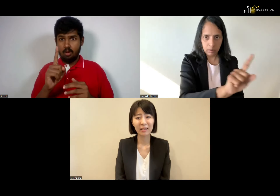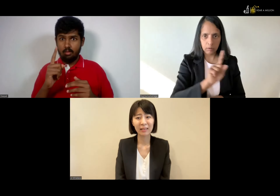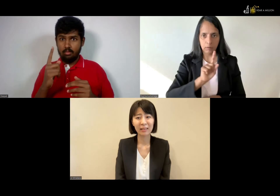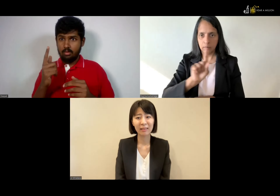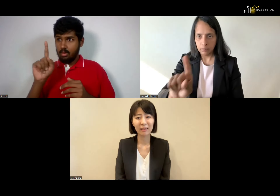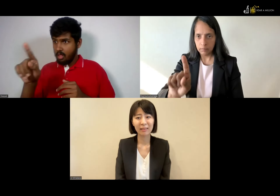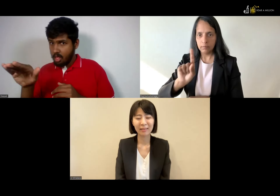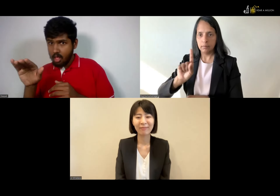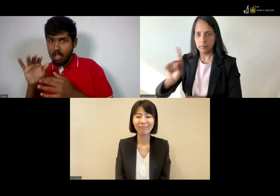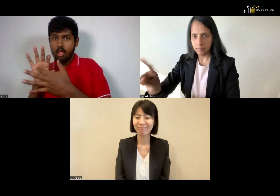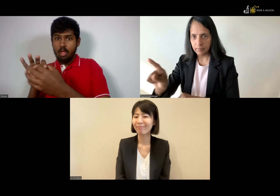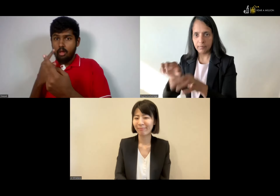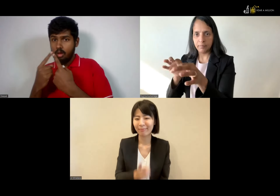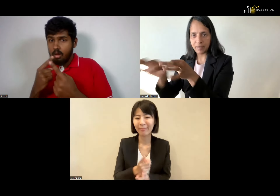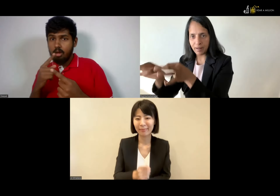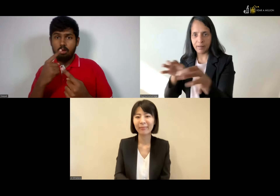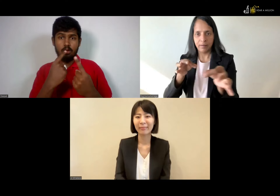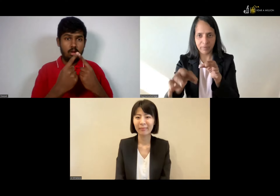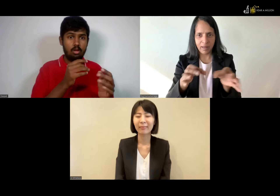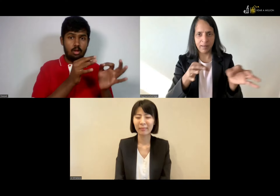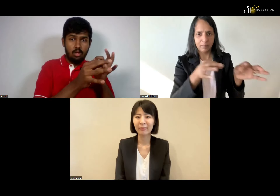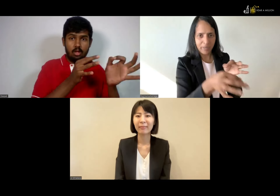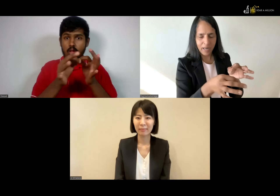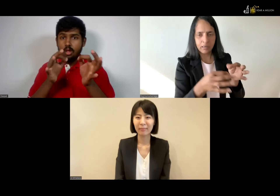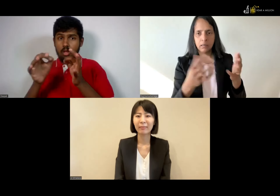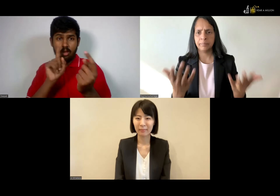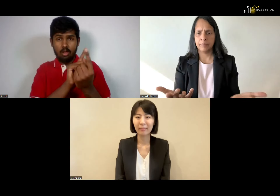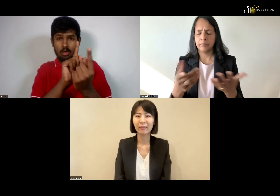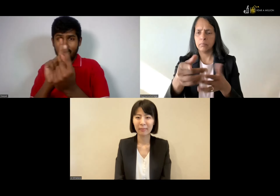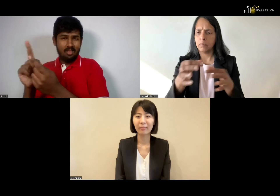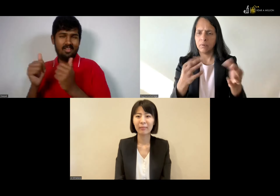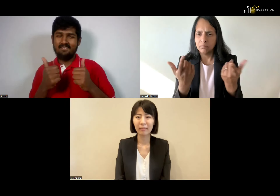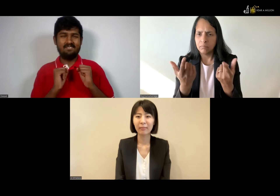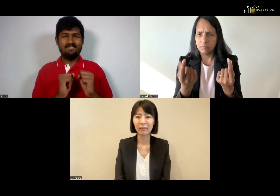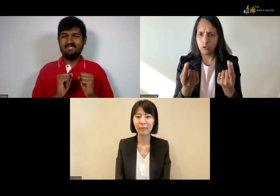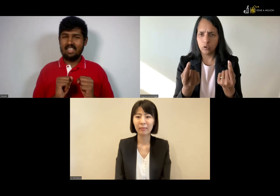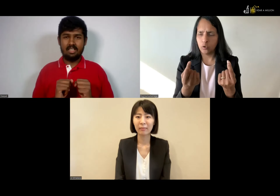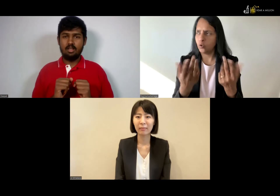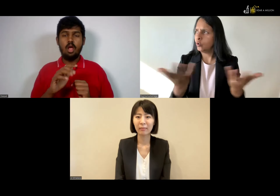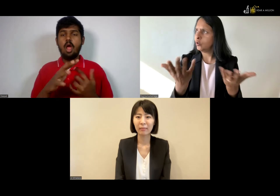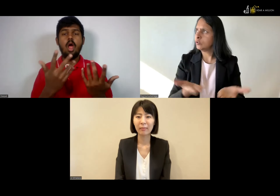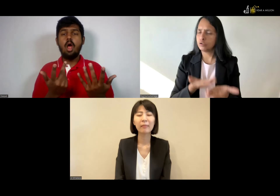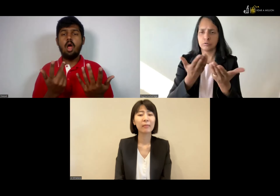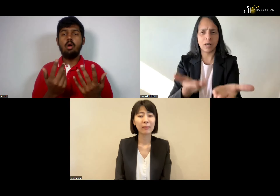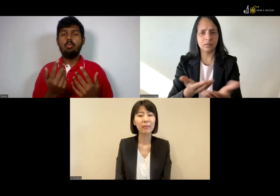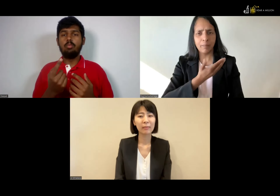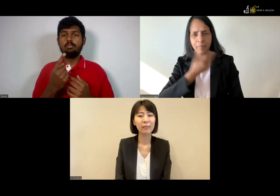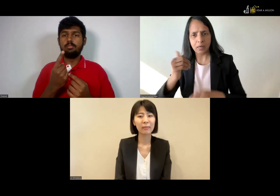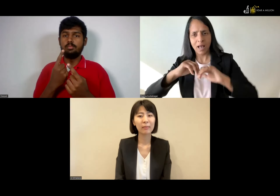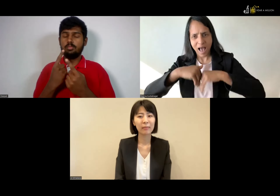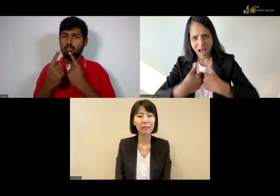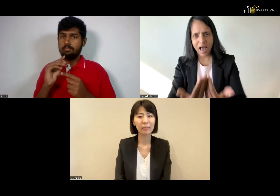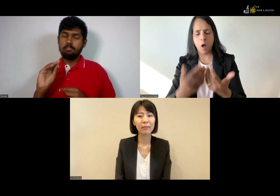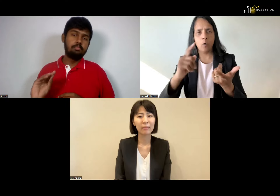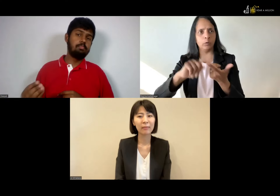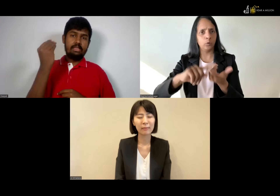So there are so many people like that. Like, of course, it's not possible for you to be at every place. So what do you suggest is the